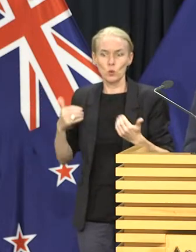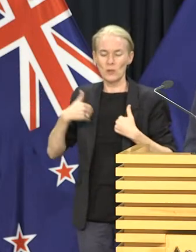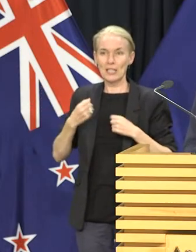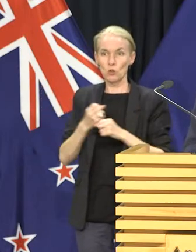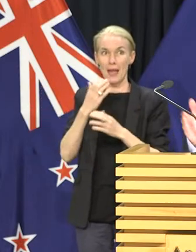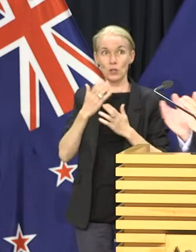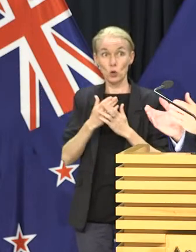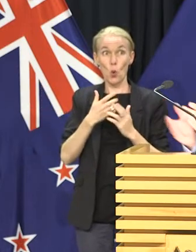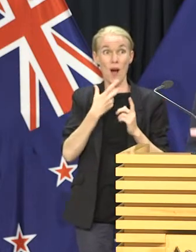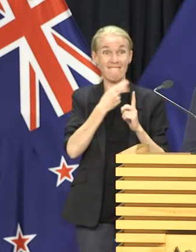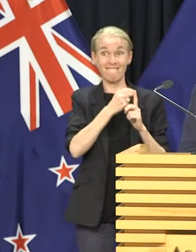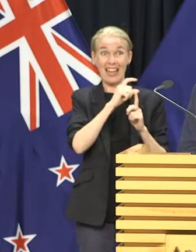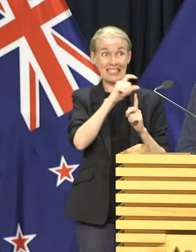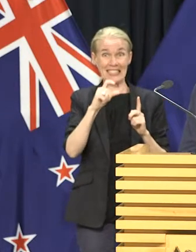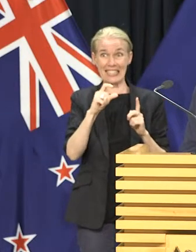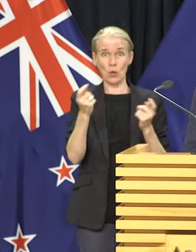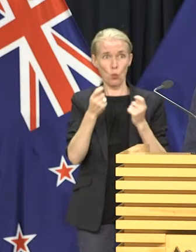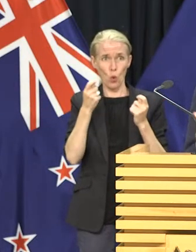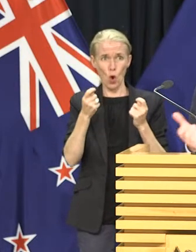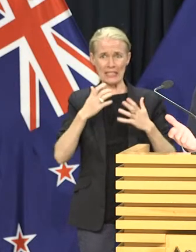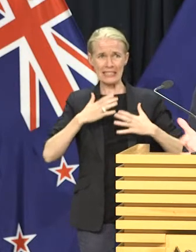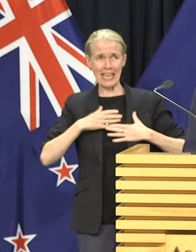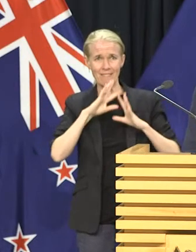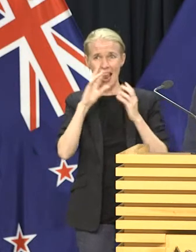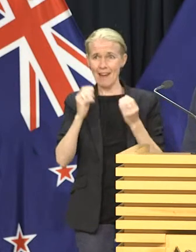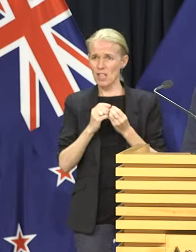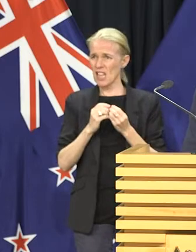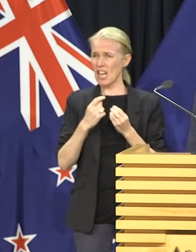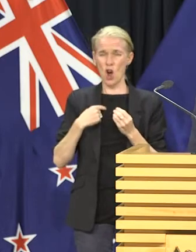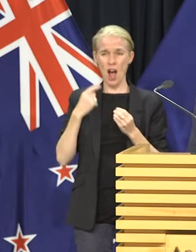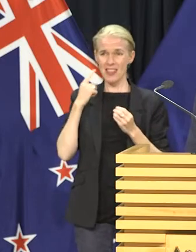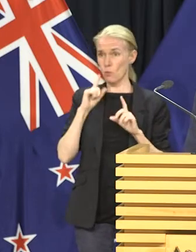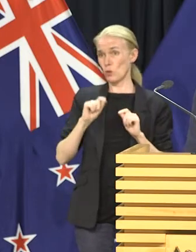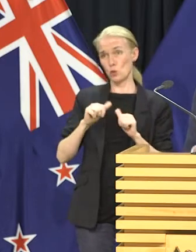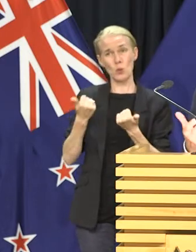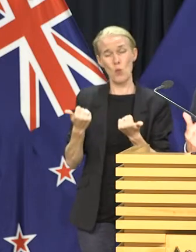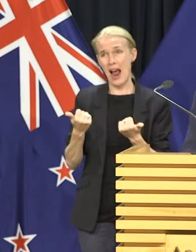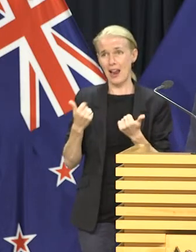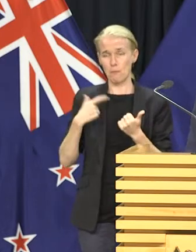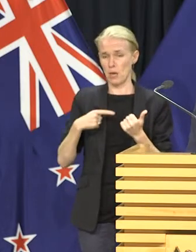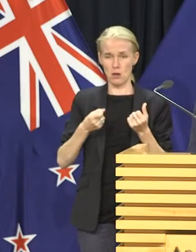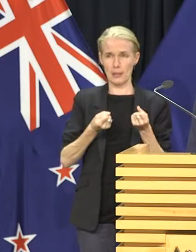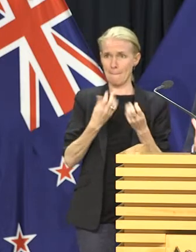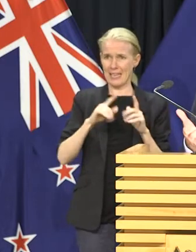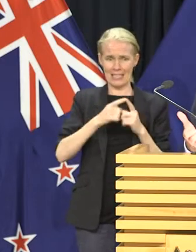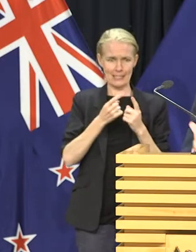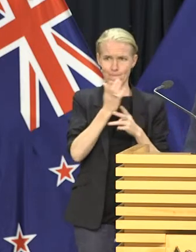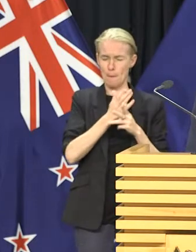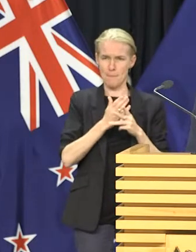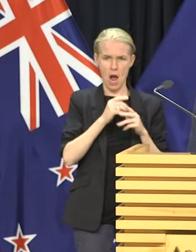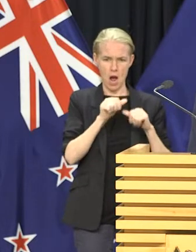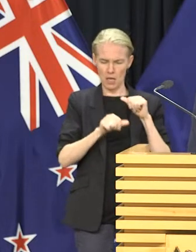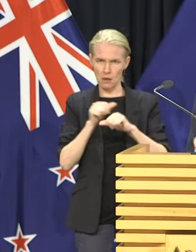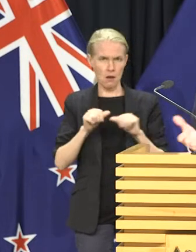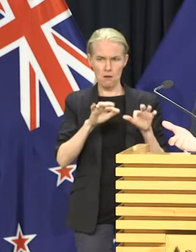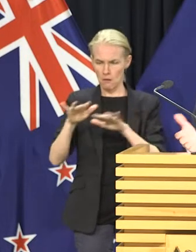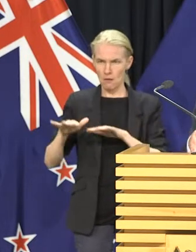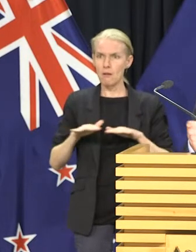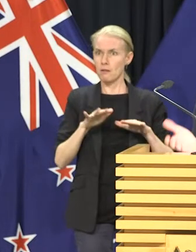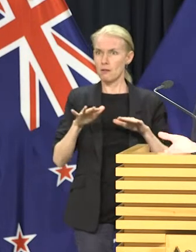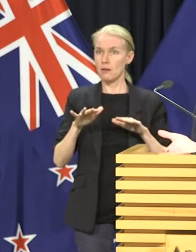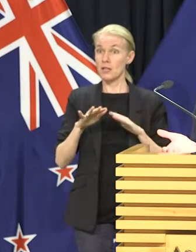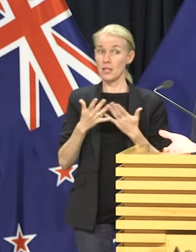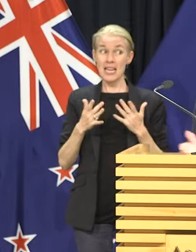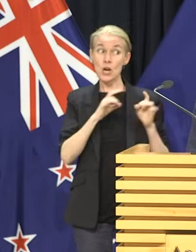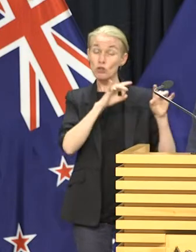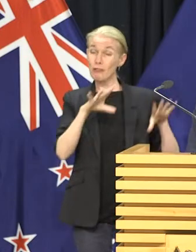their decision to use and then rolling them out, I think our timing has worked out well, and as I say, very similar to a country like Australia, which is also